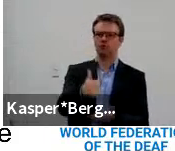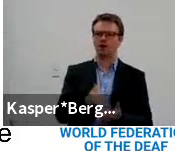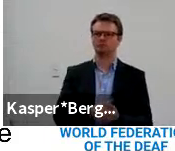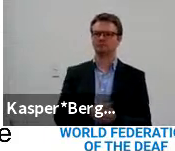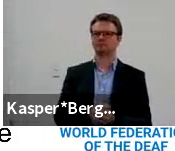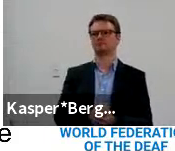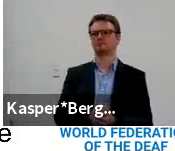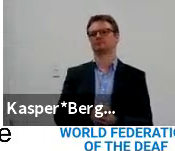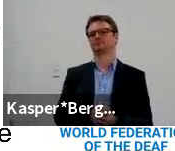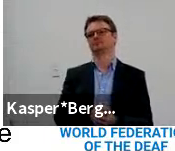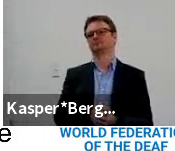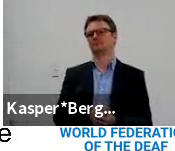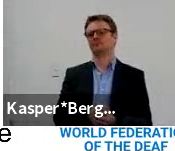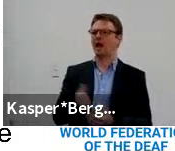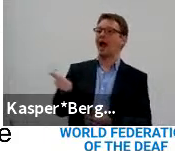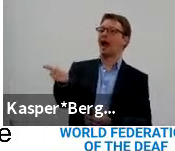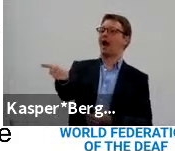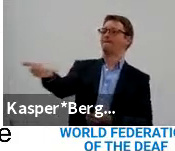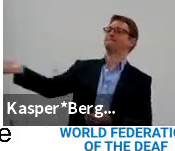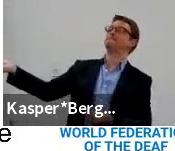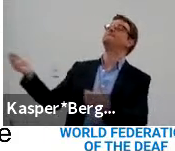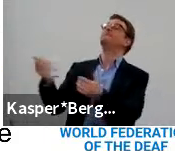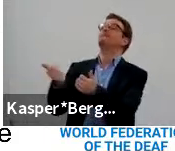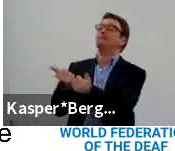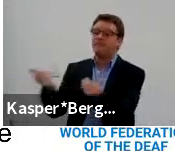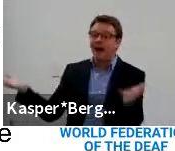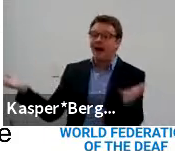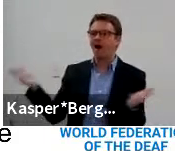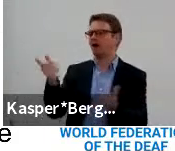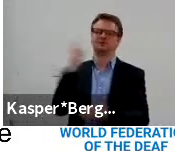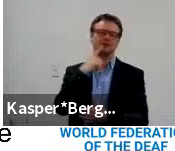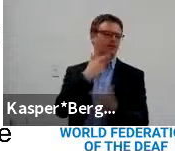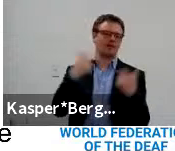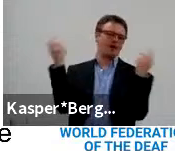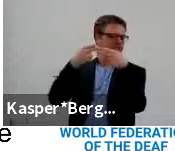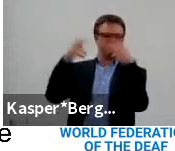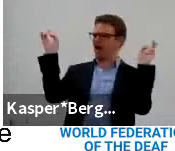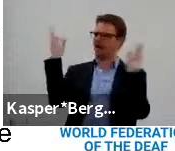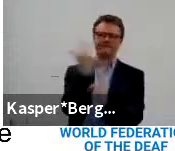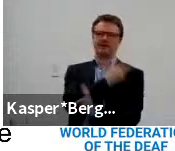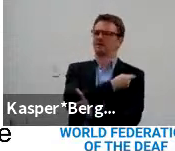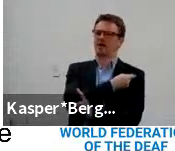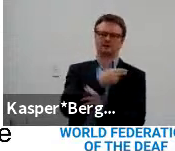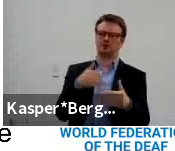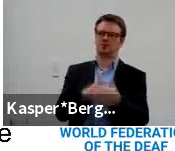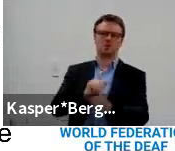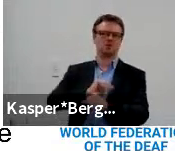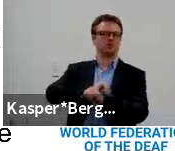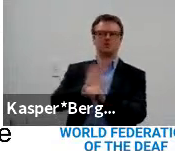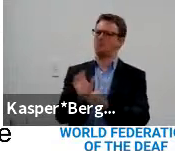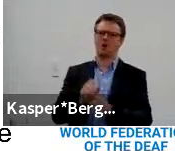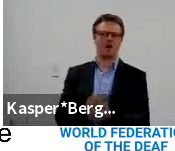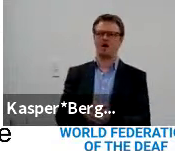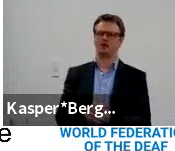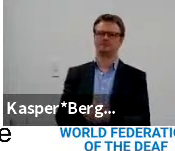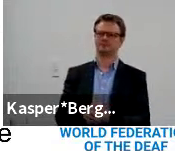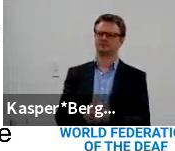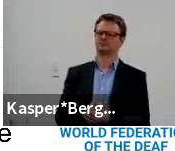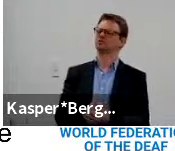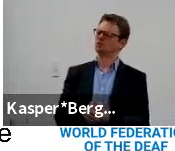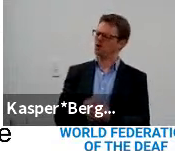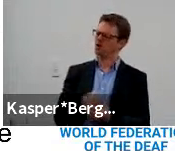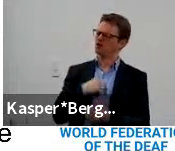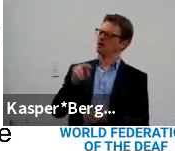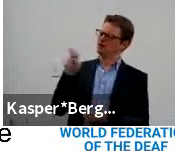we'll wait. They'll wait their turn. And other people, actually, the most of them wouldn't want to get